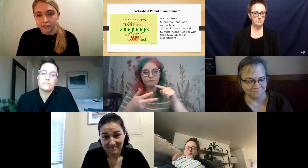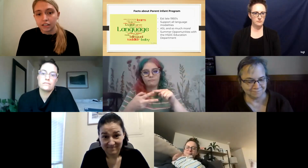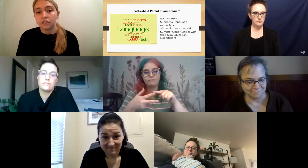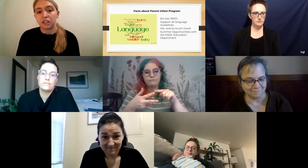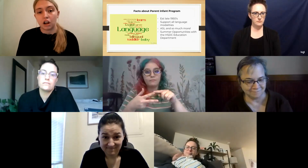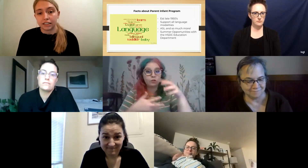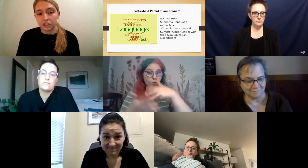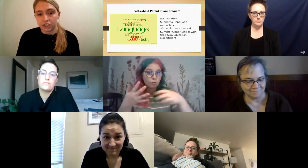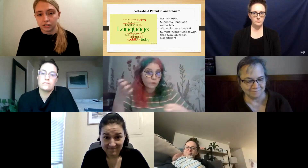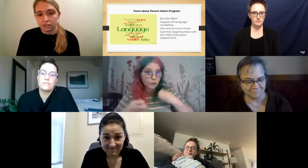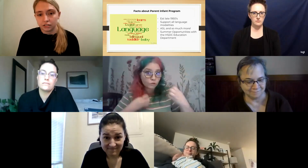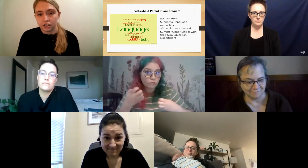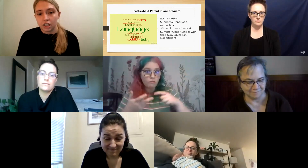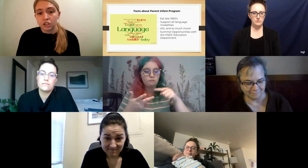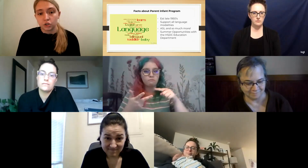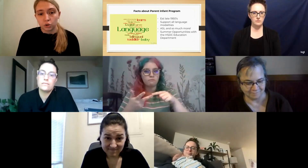cognition,